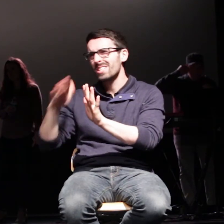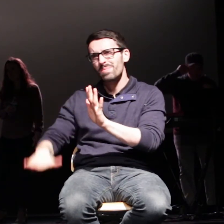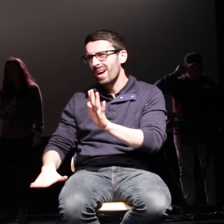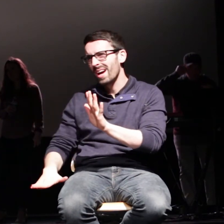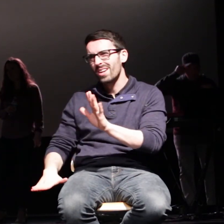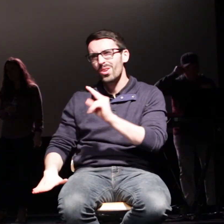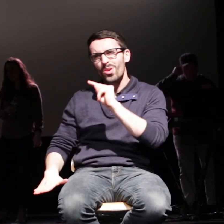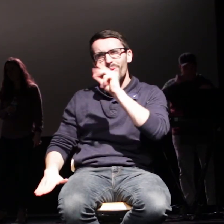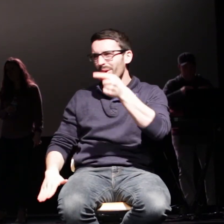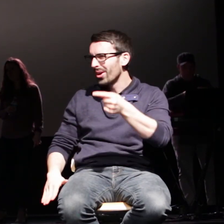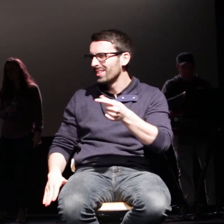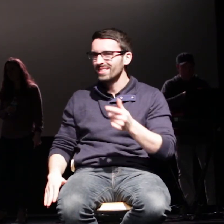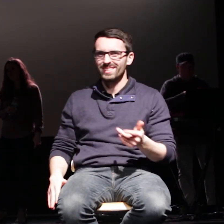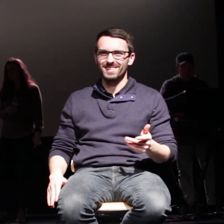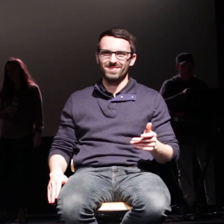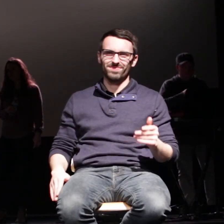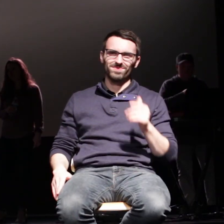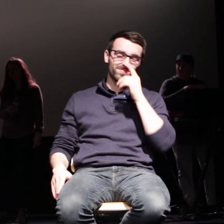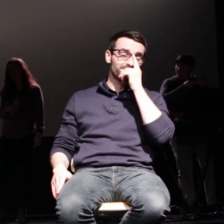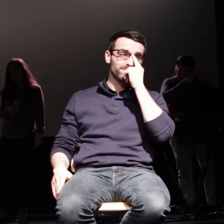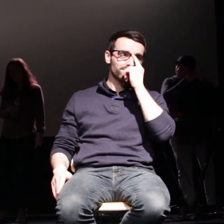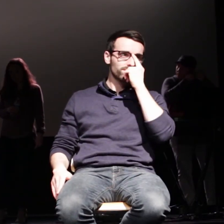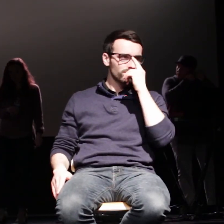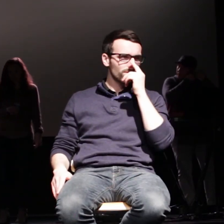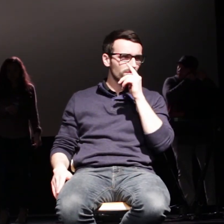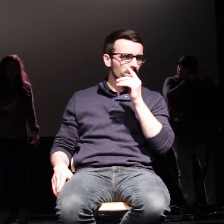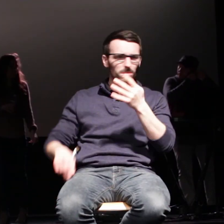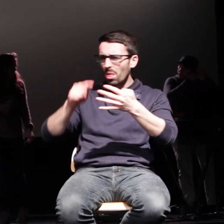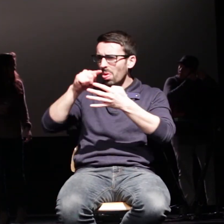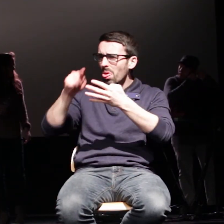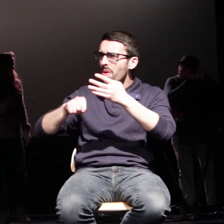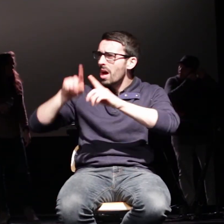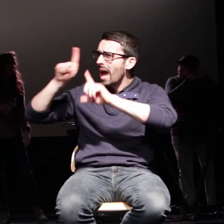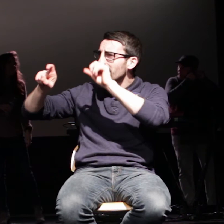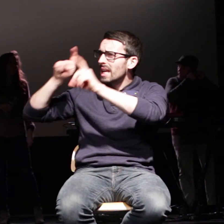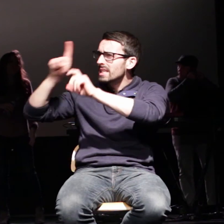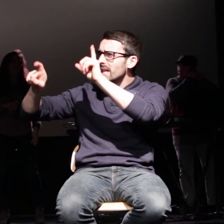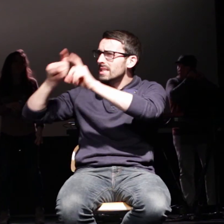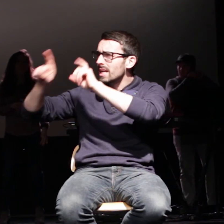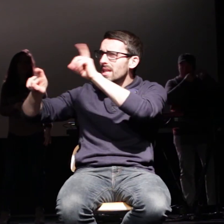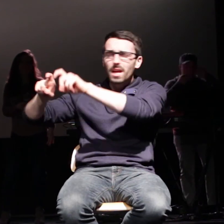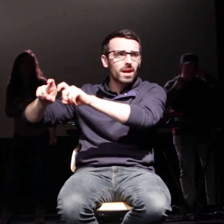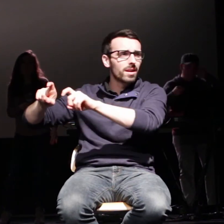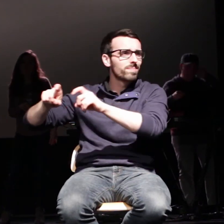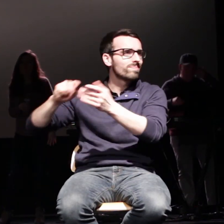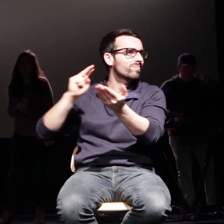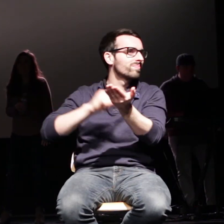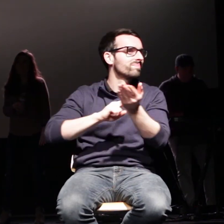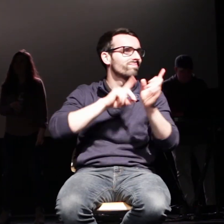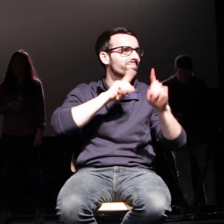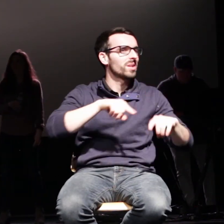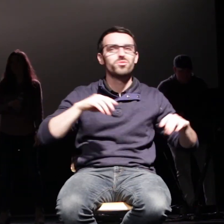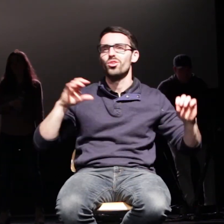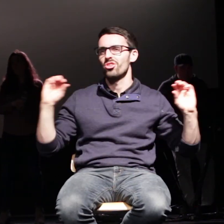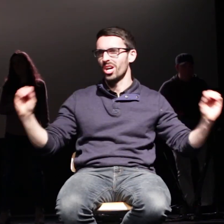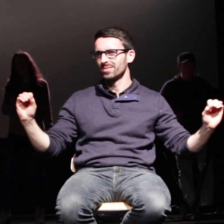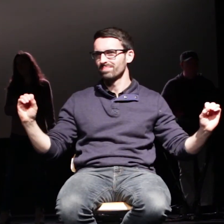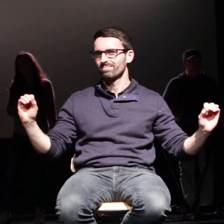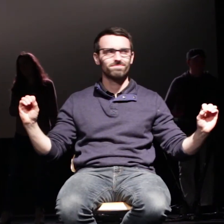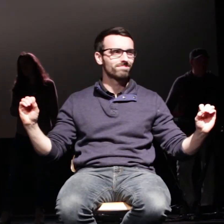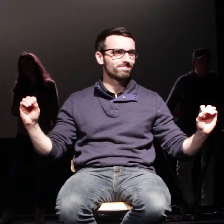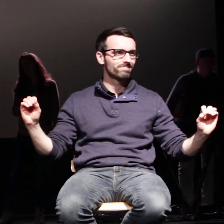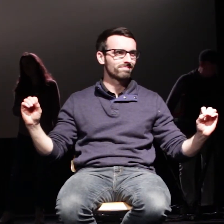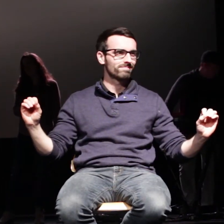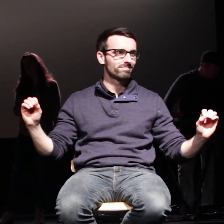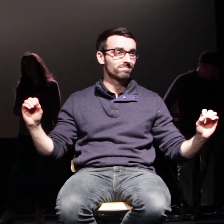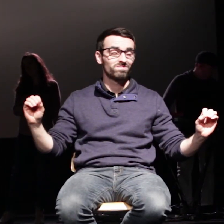you. And so I'm asking these questions, and this nurse could answer absolutely none of my questions, either